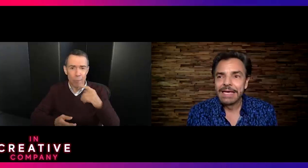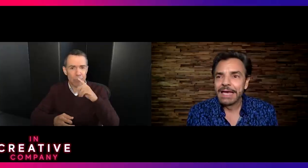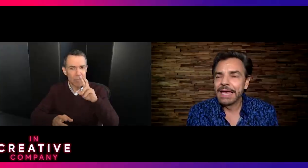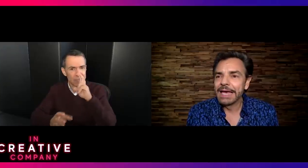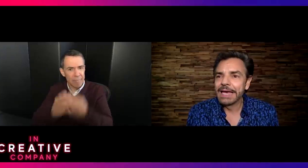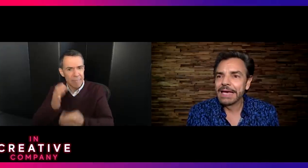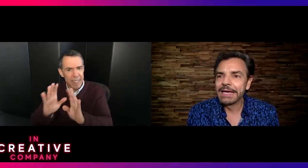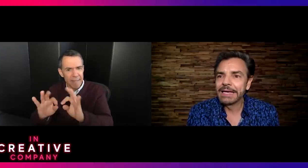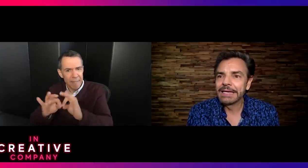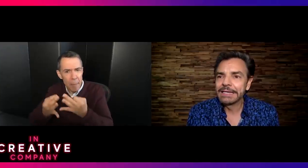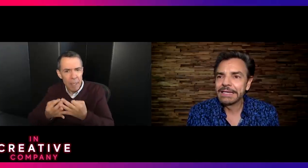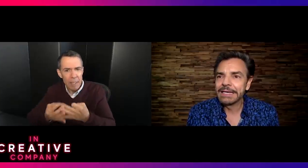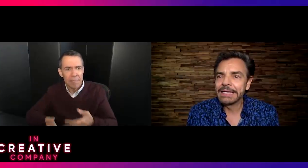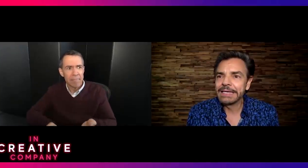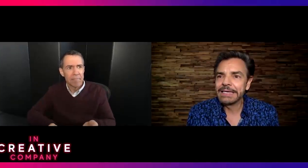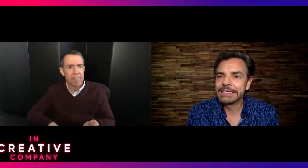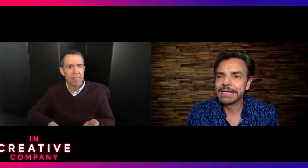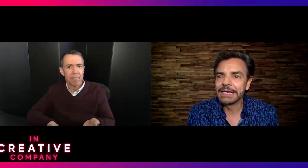guy.